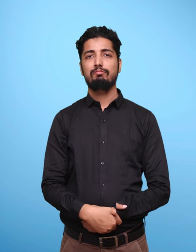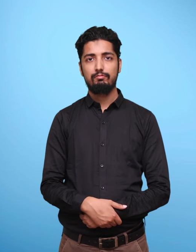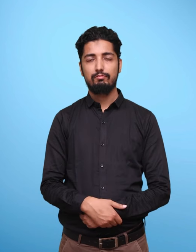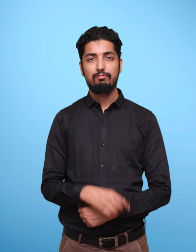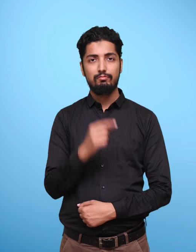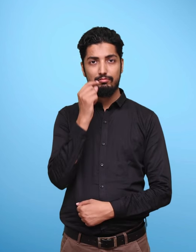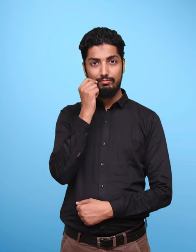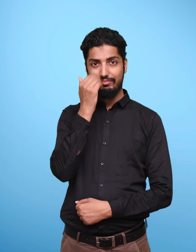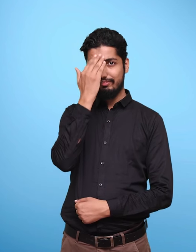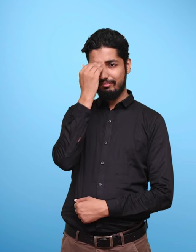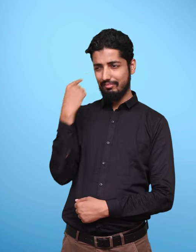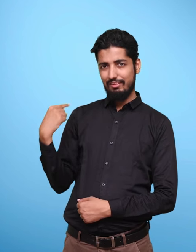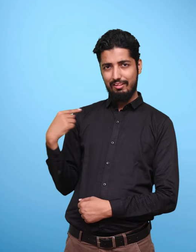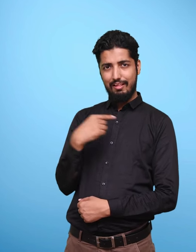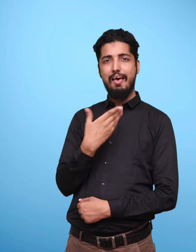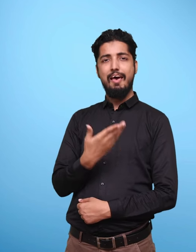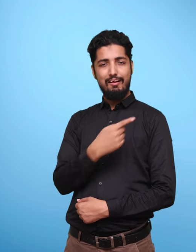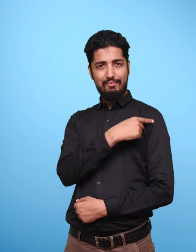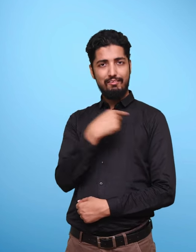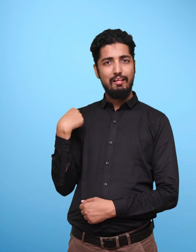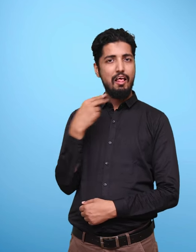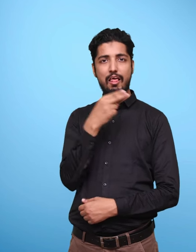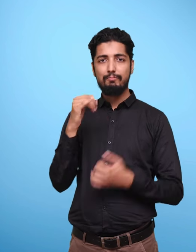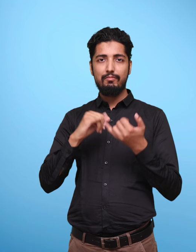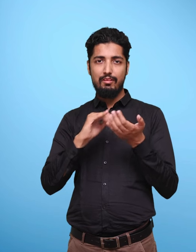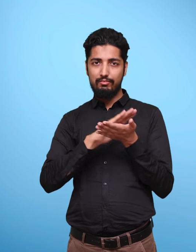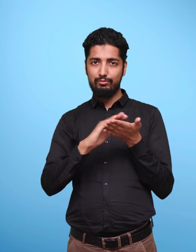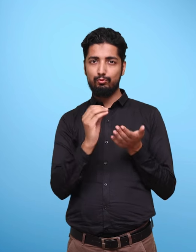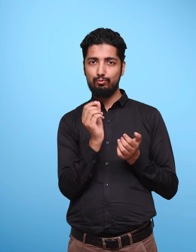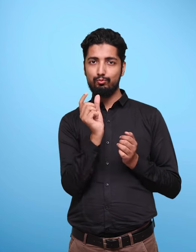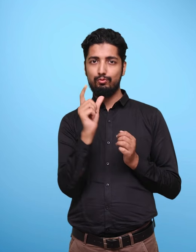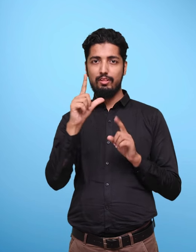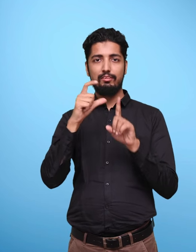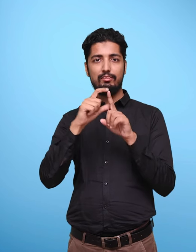Nitin. These are my shoulders.